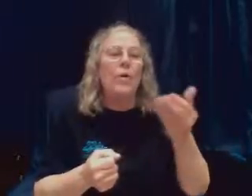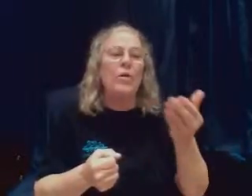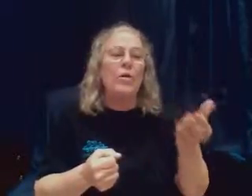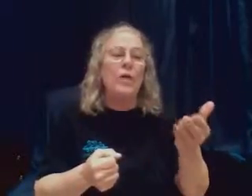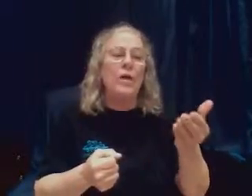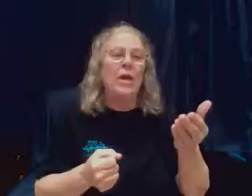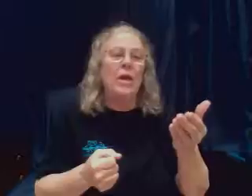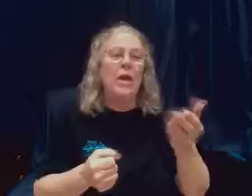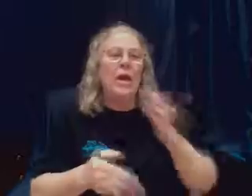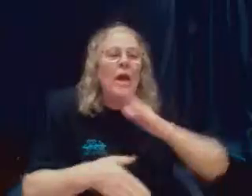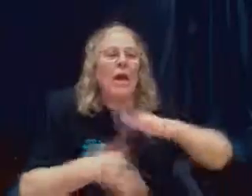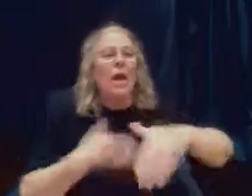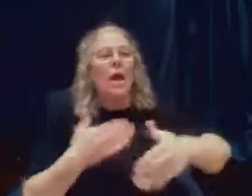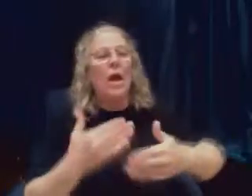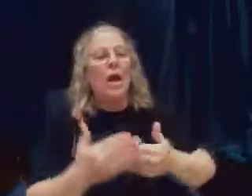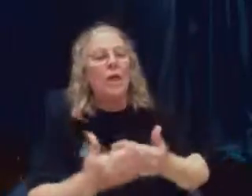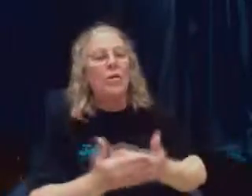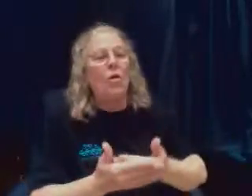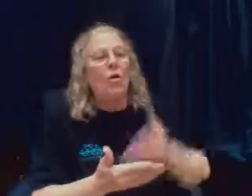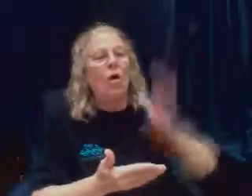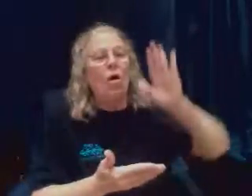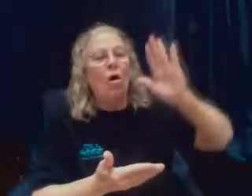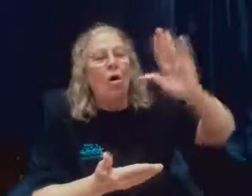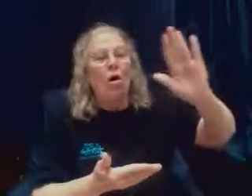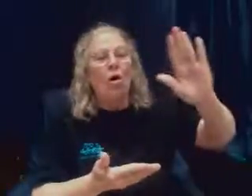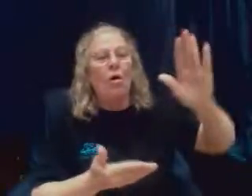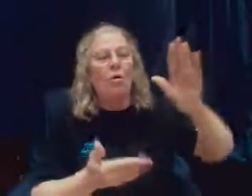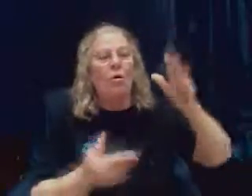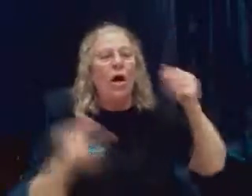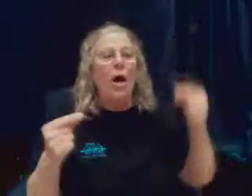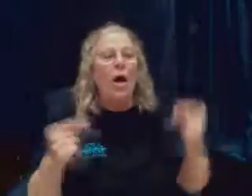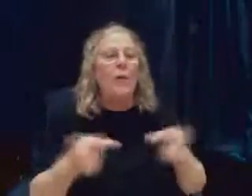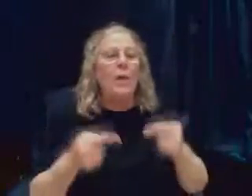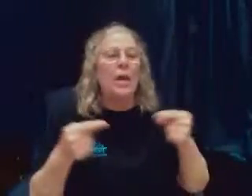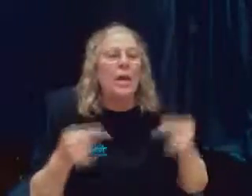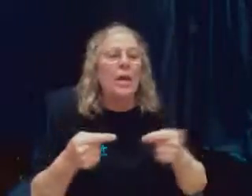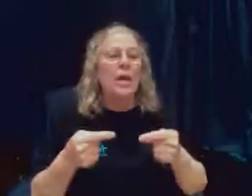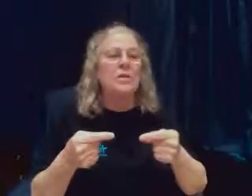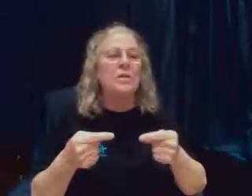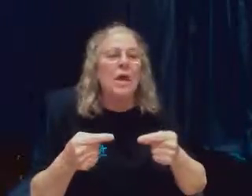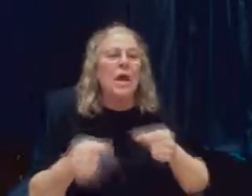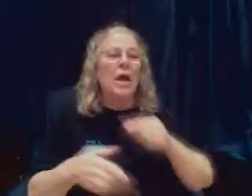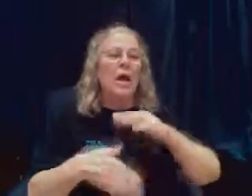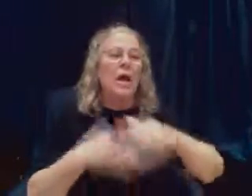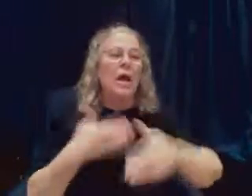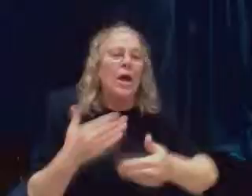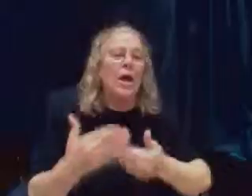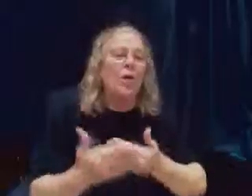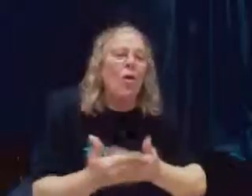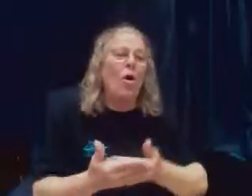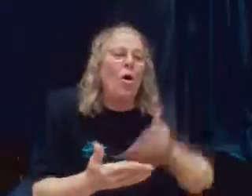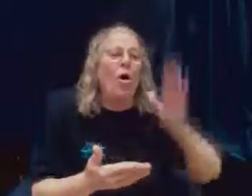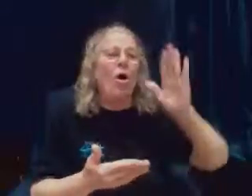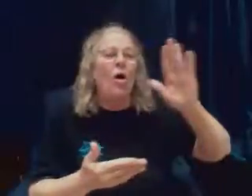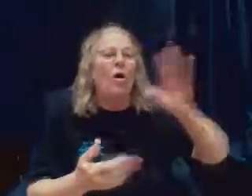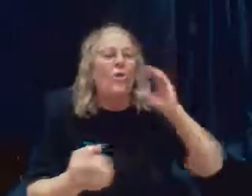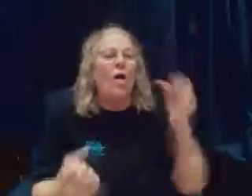remember thee, and all thy pains, and all